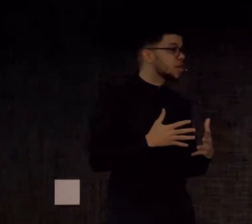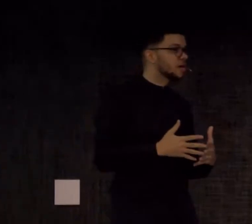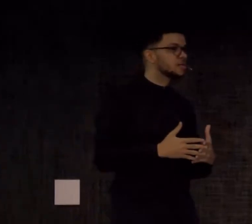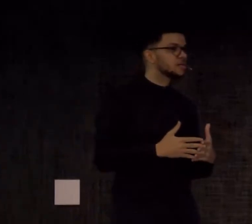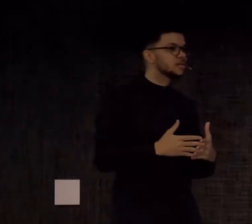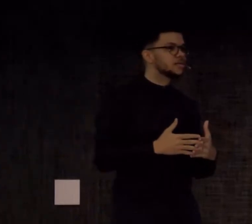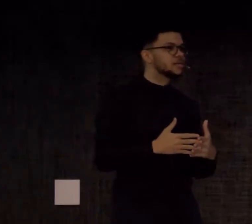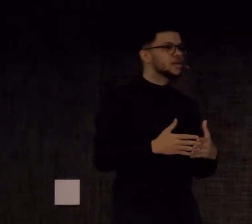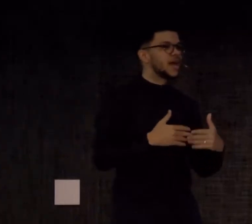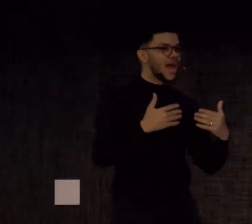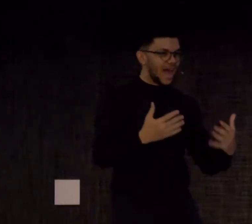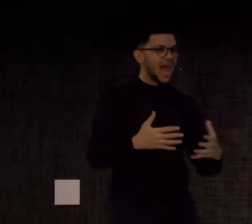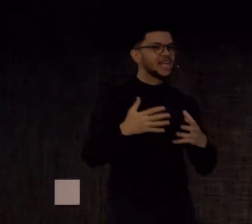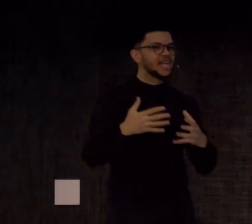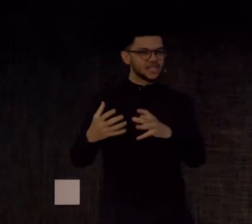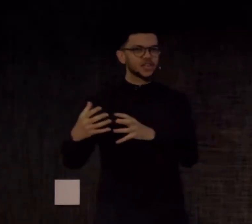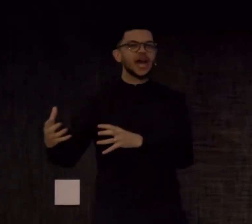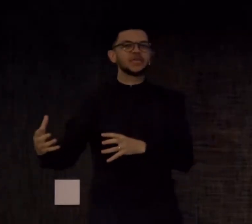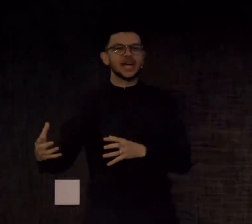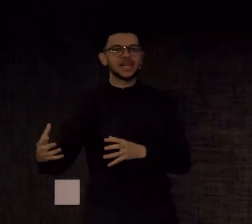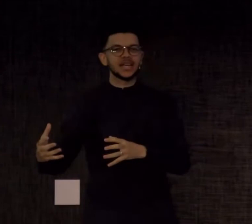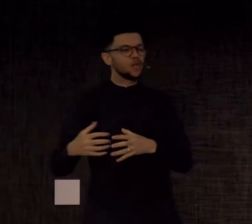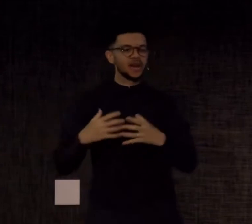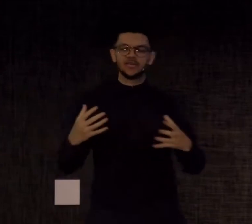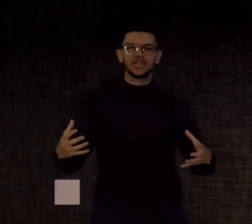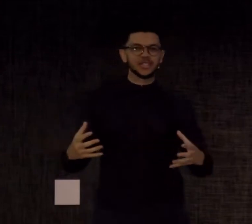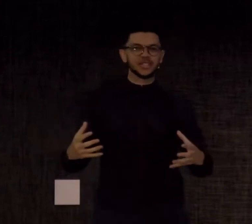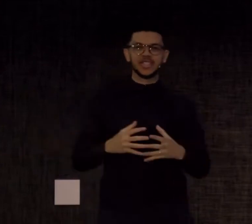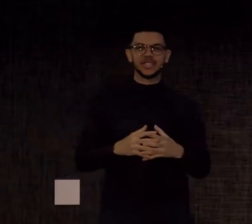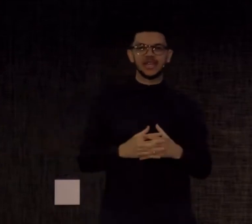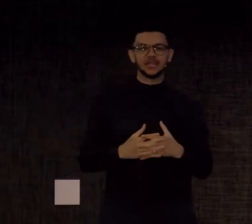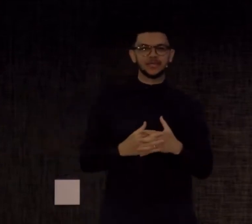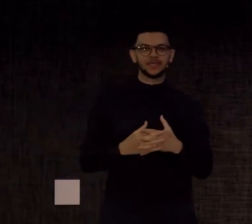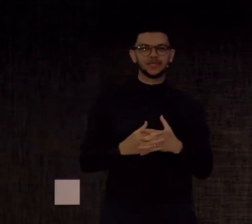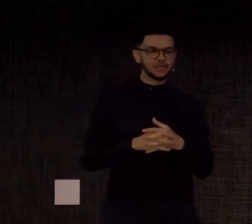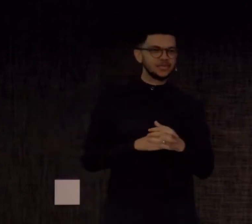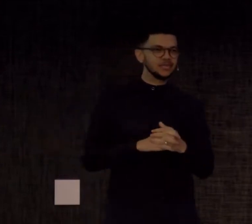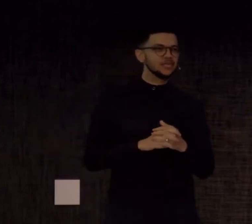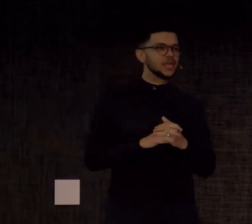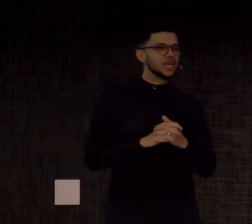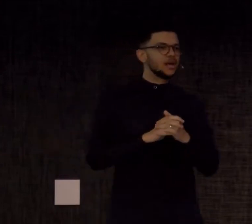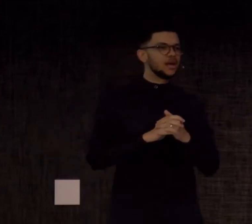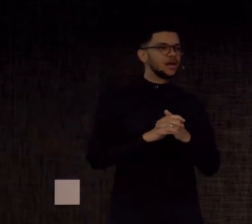go wrong? And describes that in wonderful literary detail.